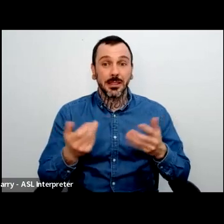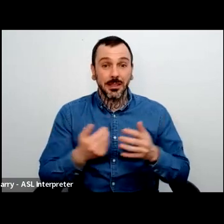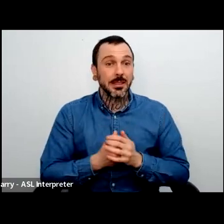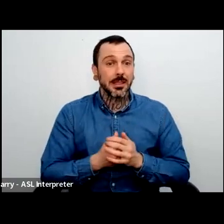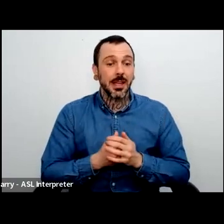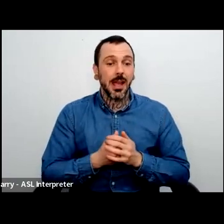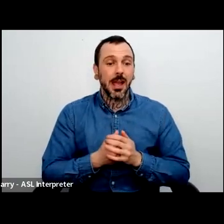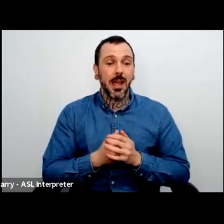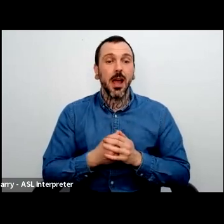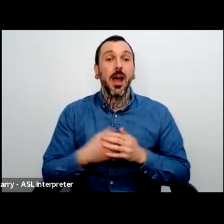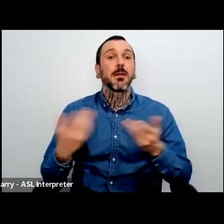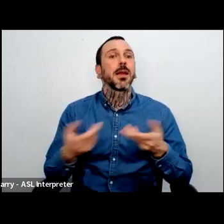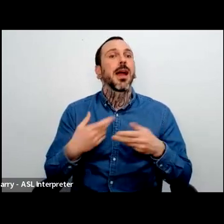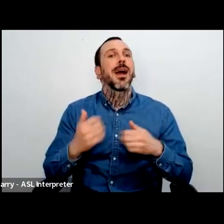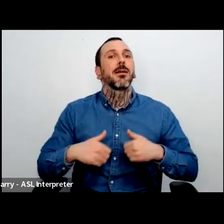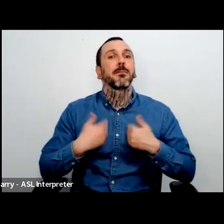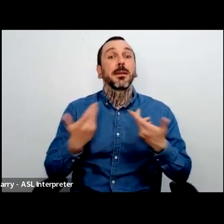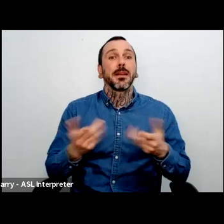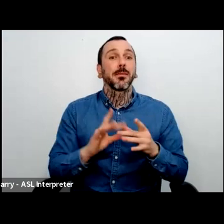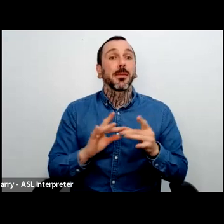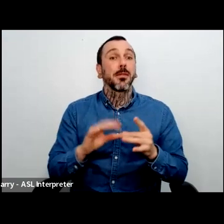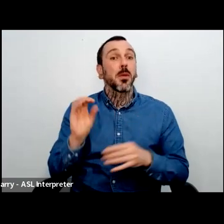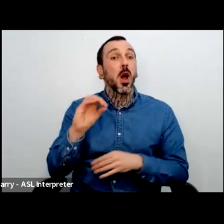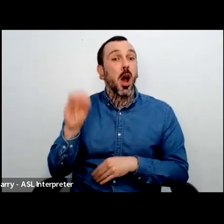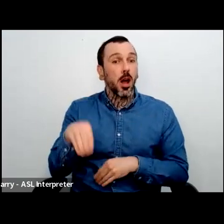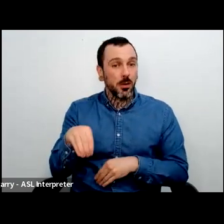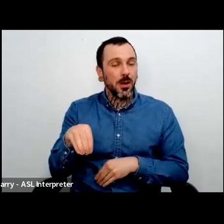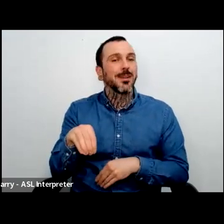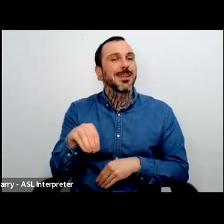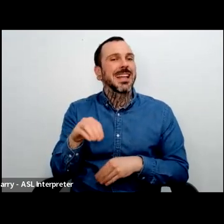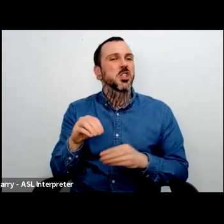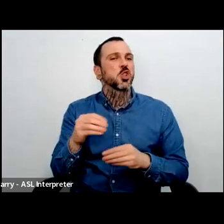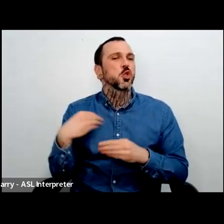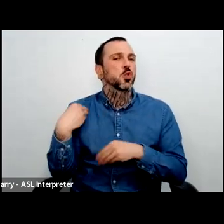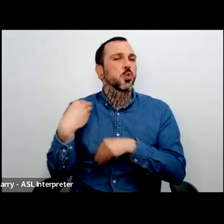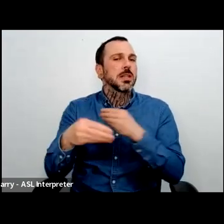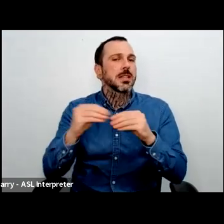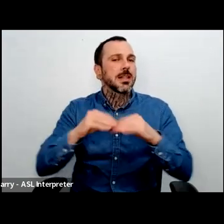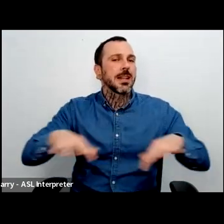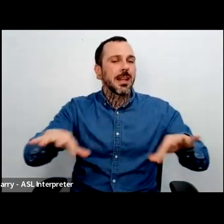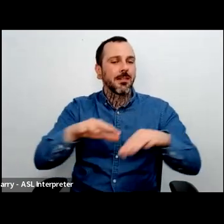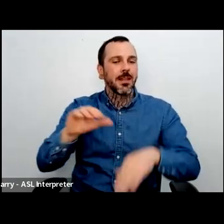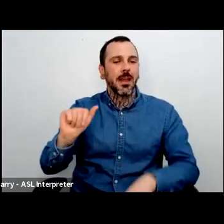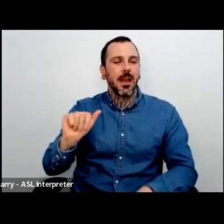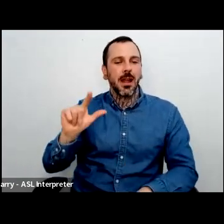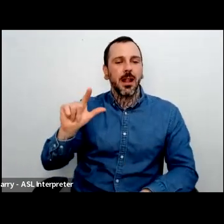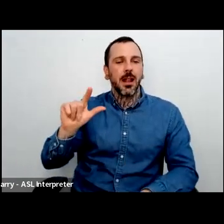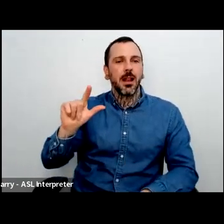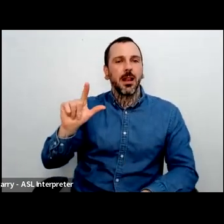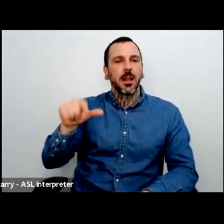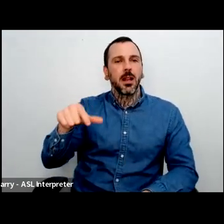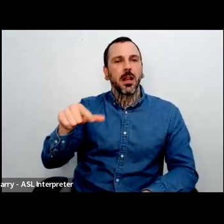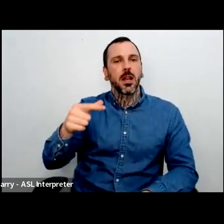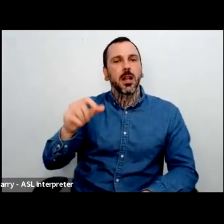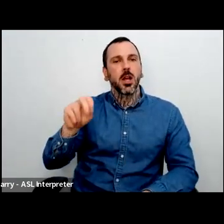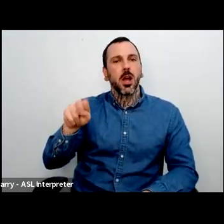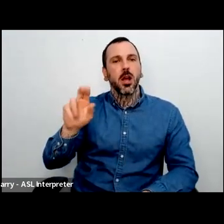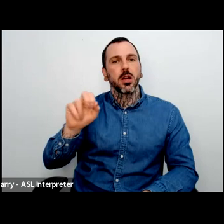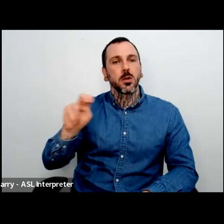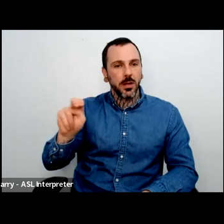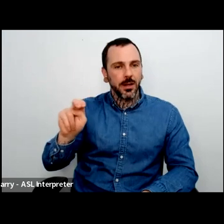and Anishinaabe. It's a city where I grew up that always felt very safe, and it is currently feeling really not